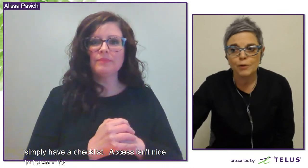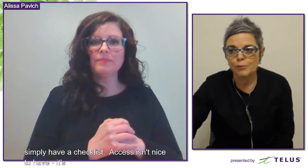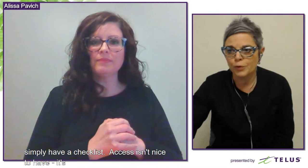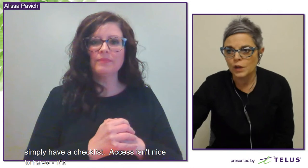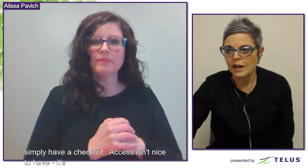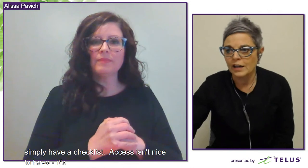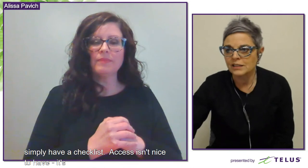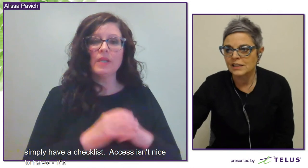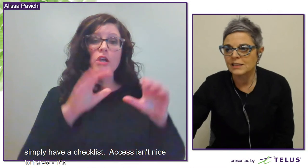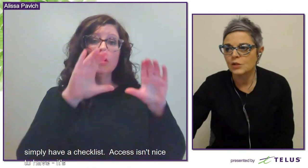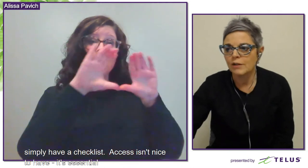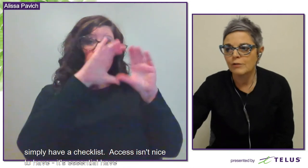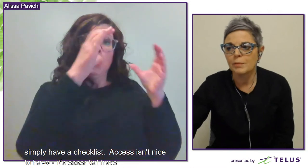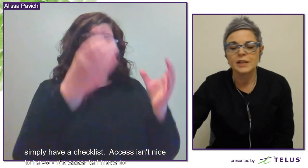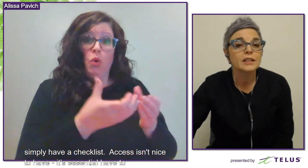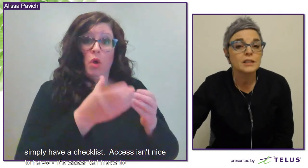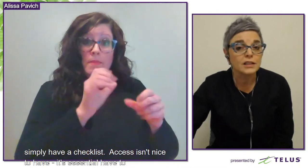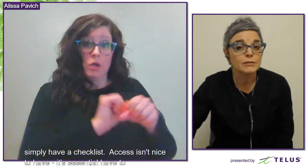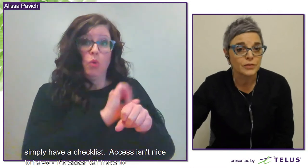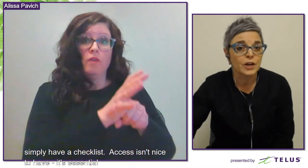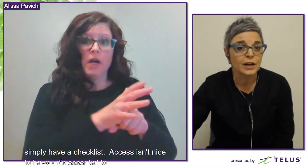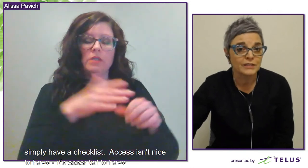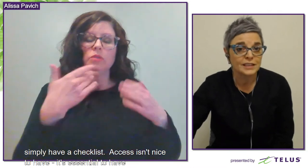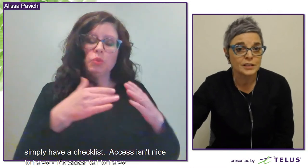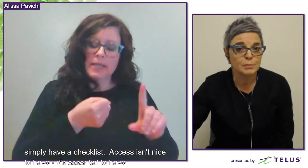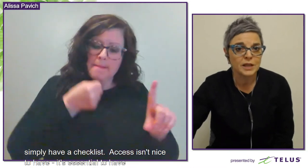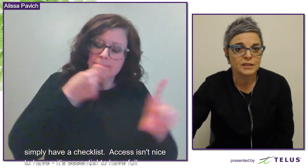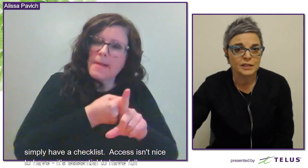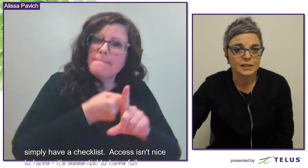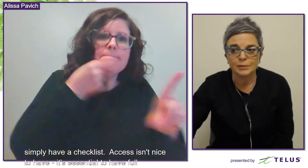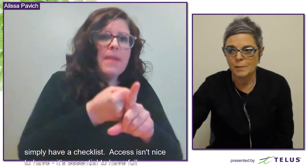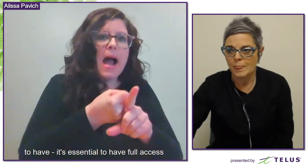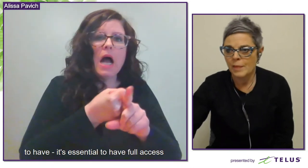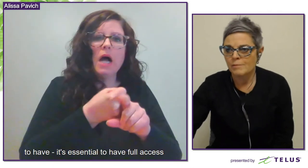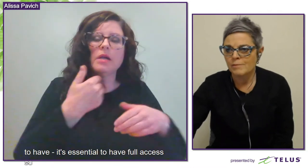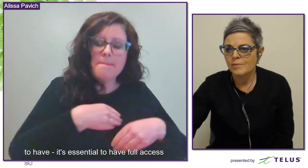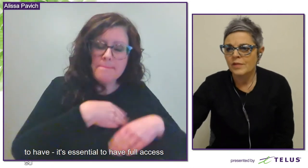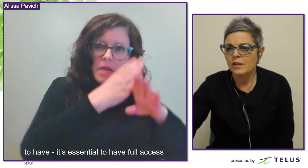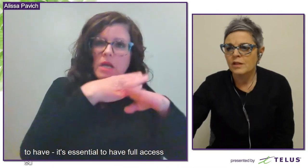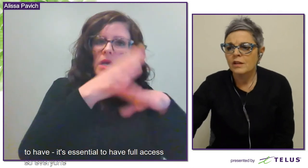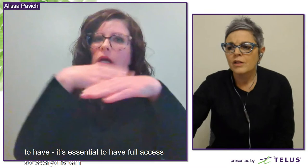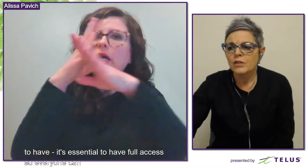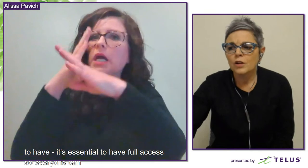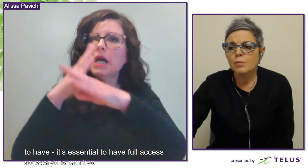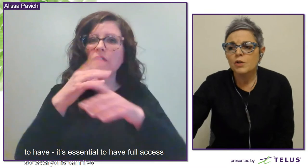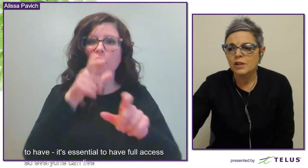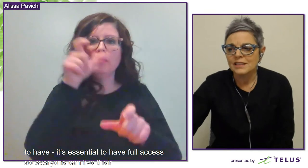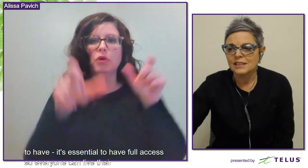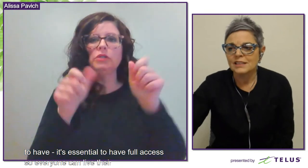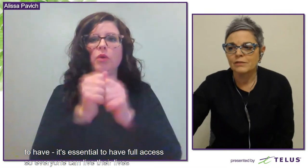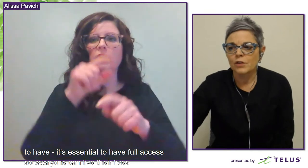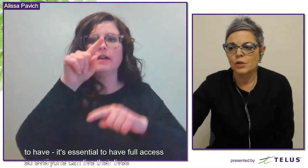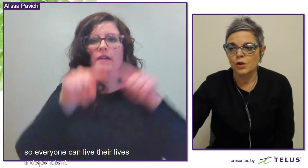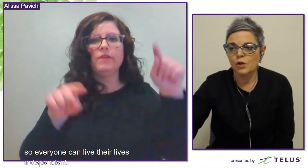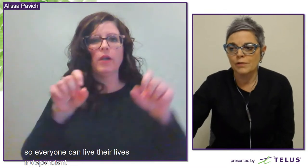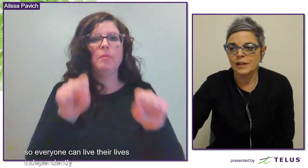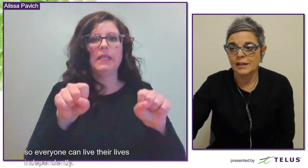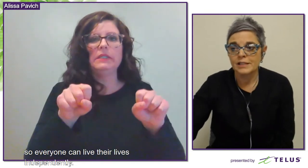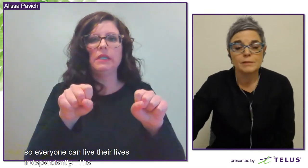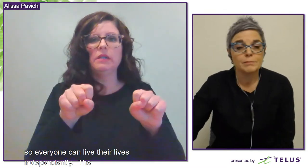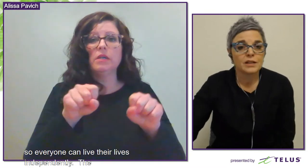to have full access so everybody can live their lives independently. The global crisis of